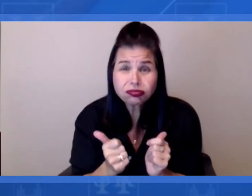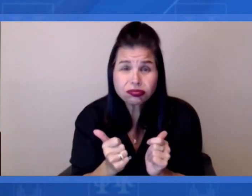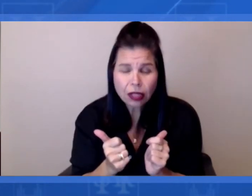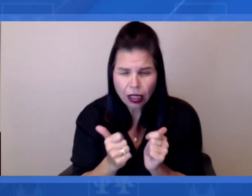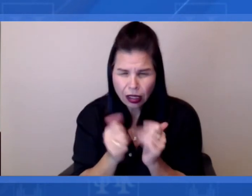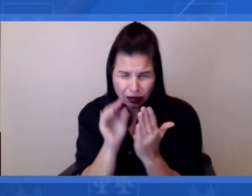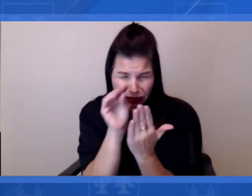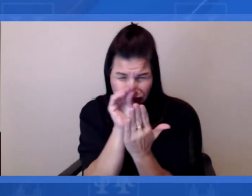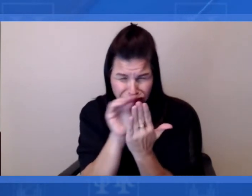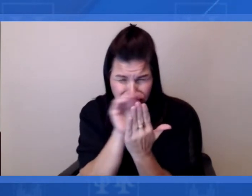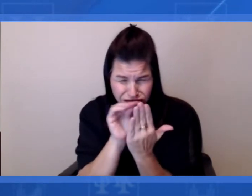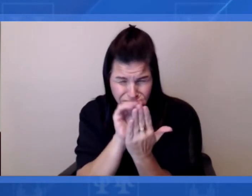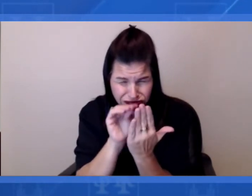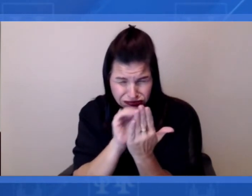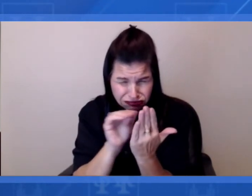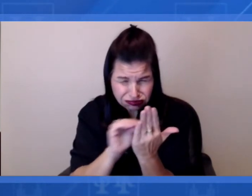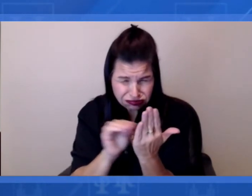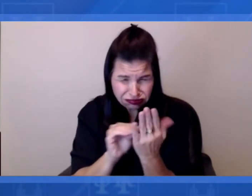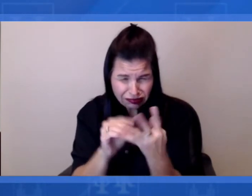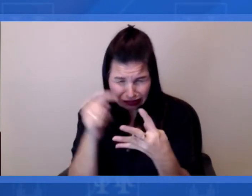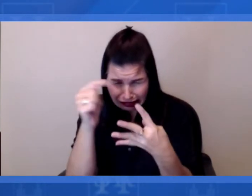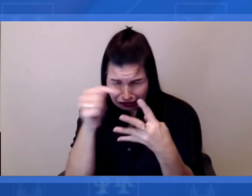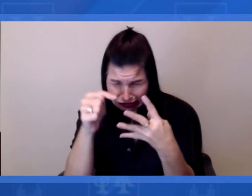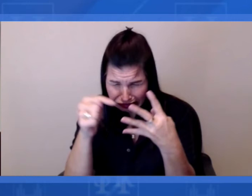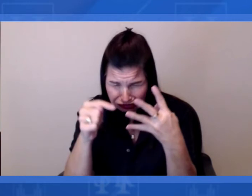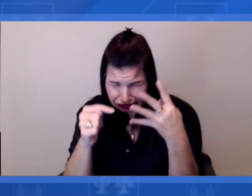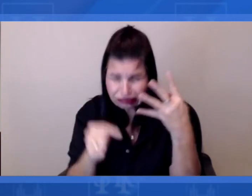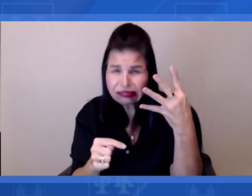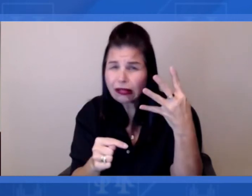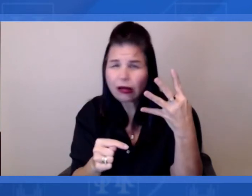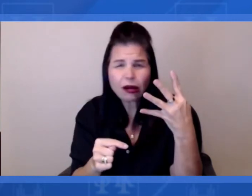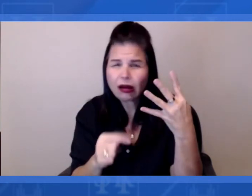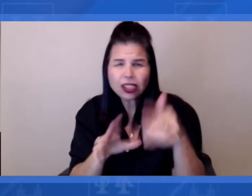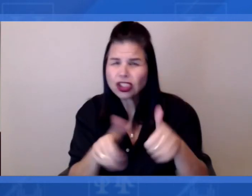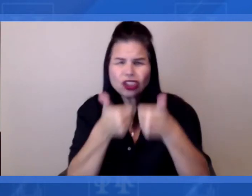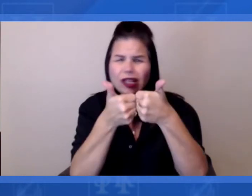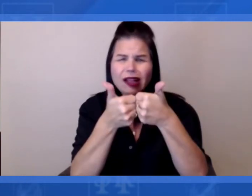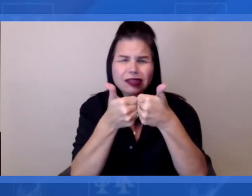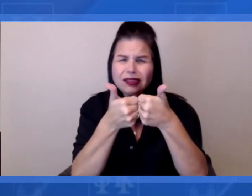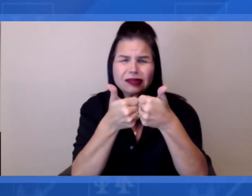filling out those many taxi scripts is a challenge,